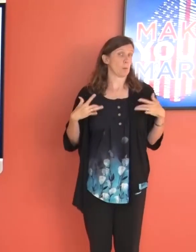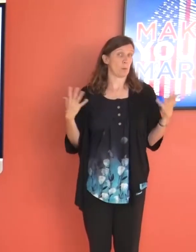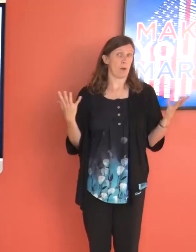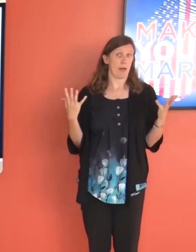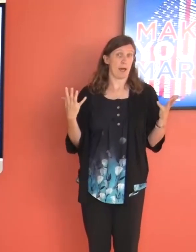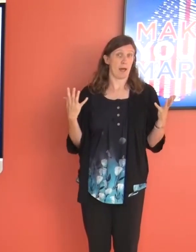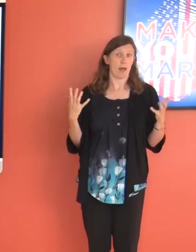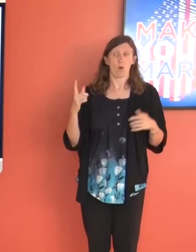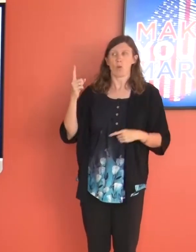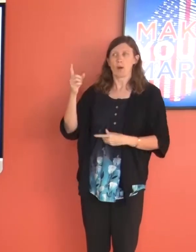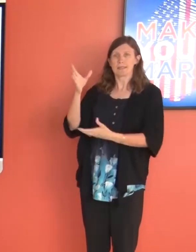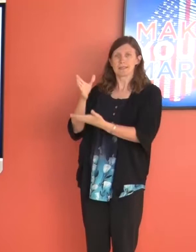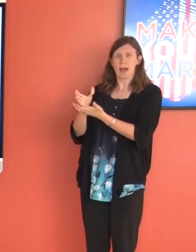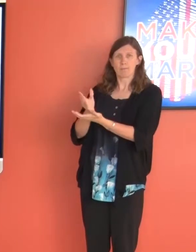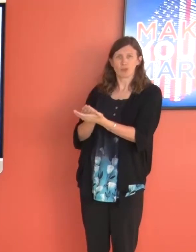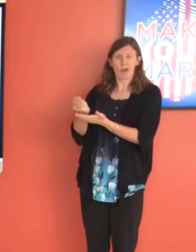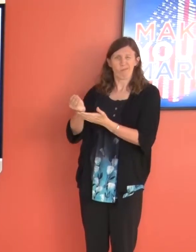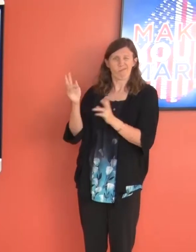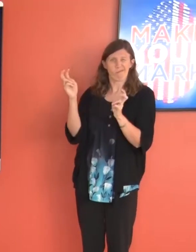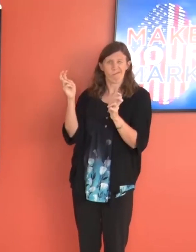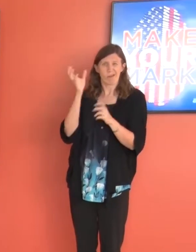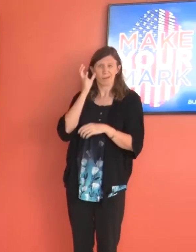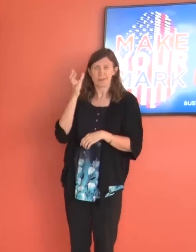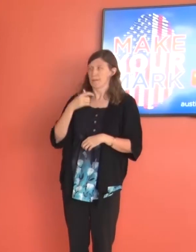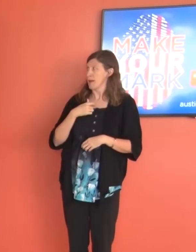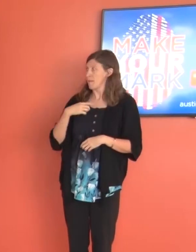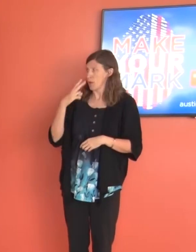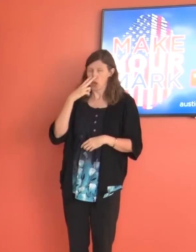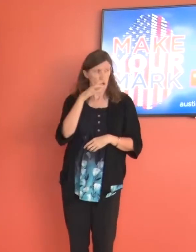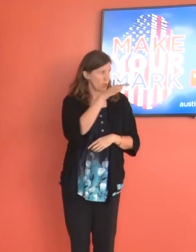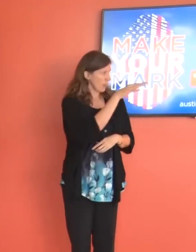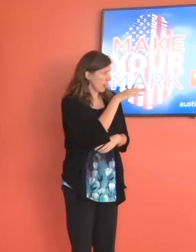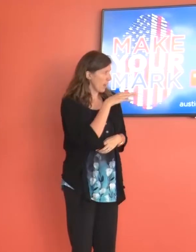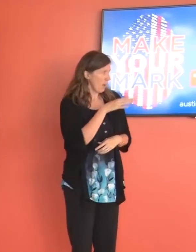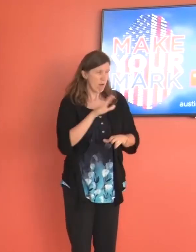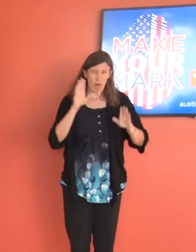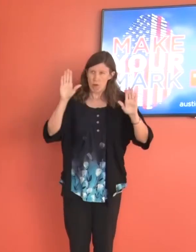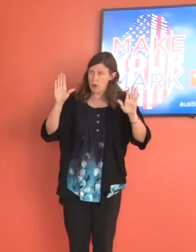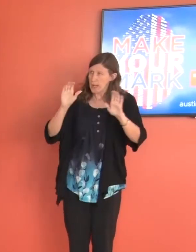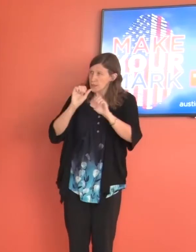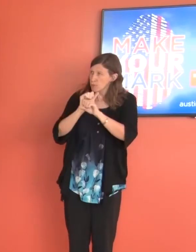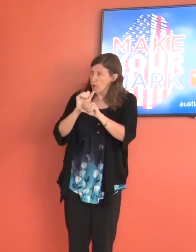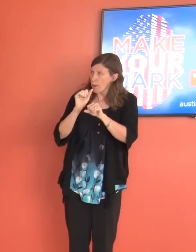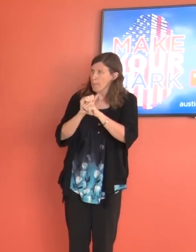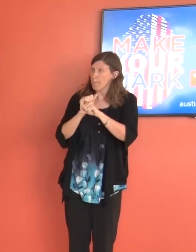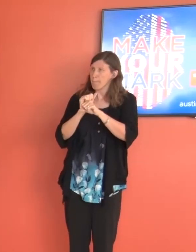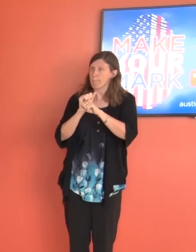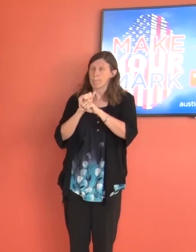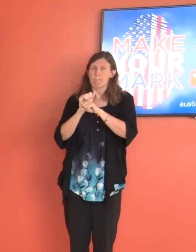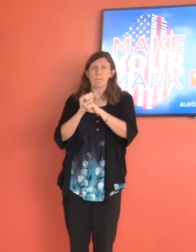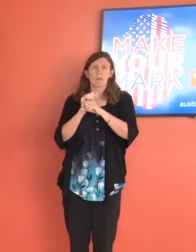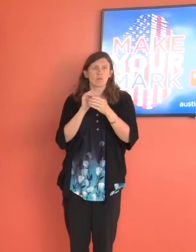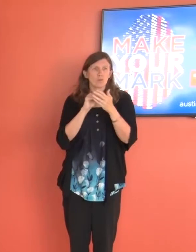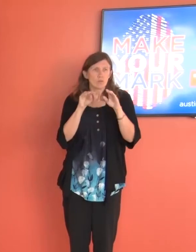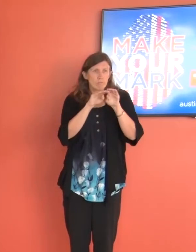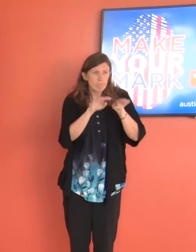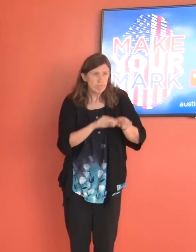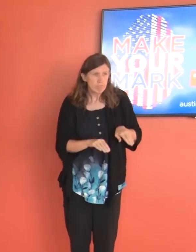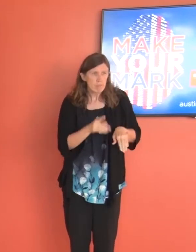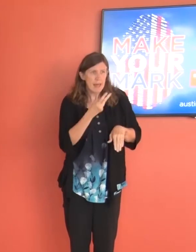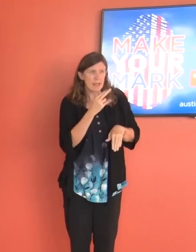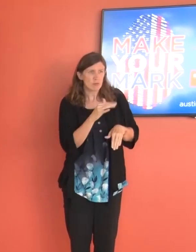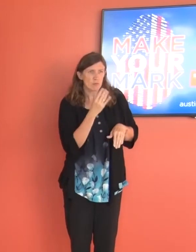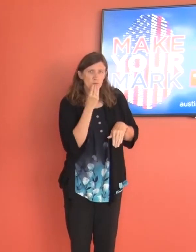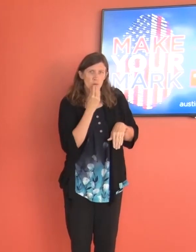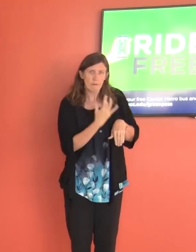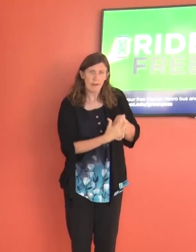be the one-stop shop. I'm looking at our space over here, and I know you all have done a great job on student pantries, but we want to